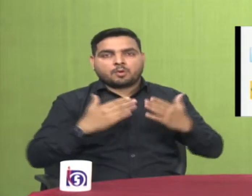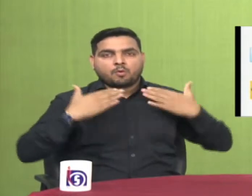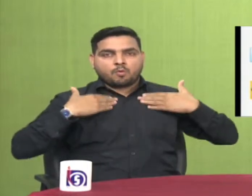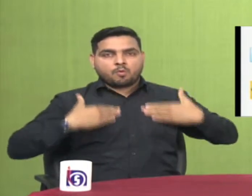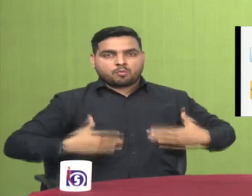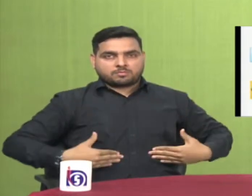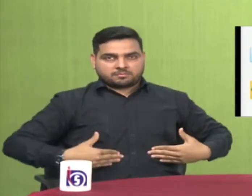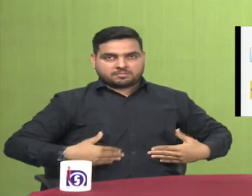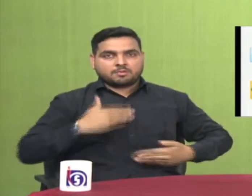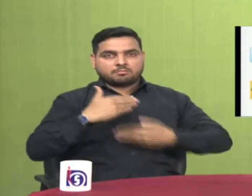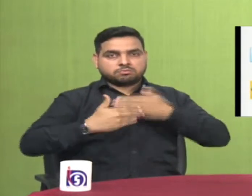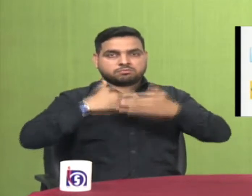What does it mean?